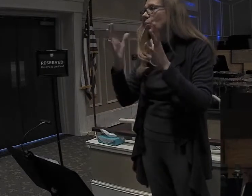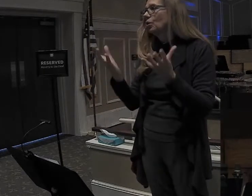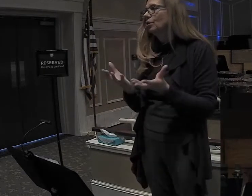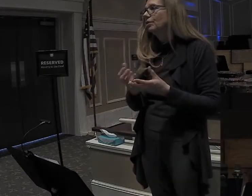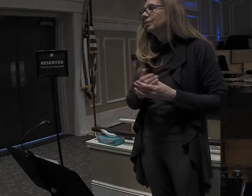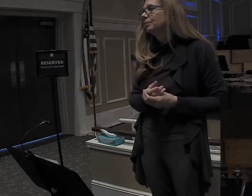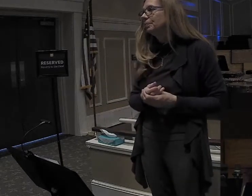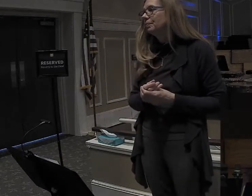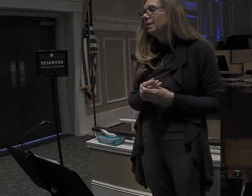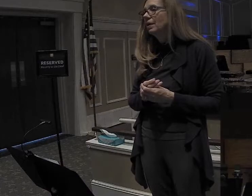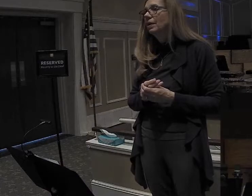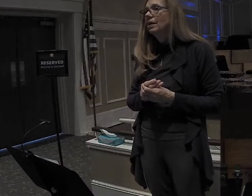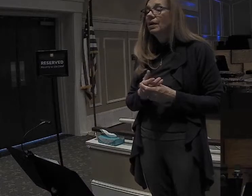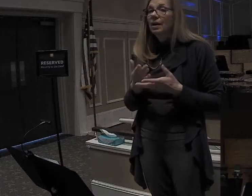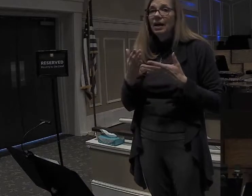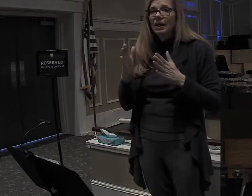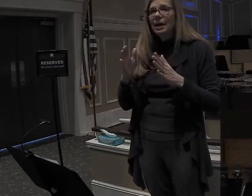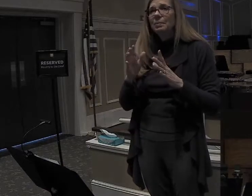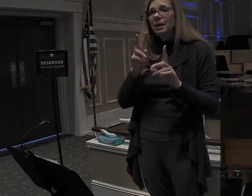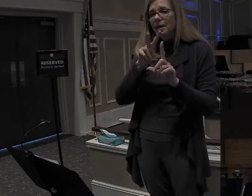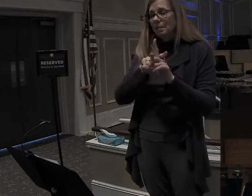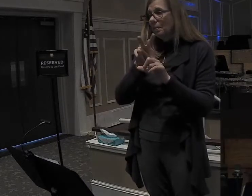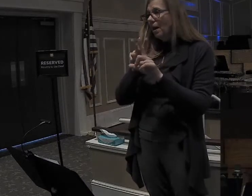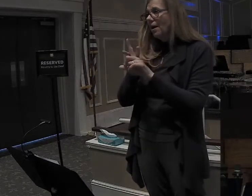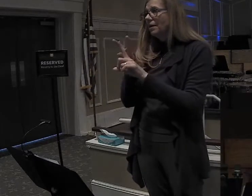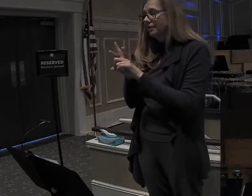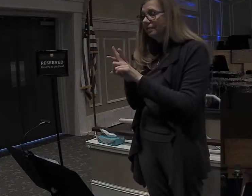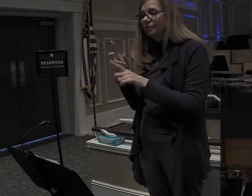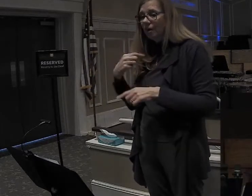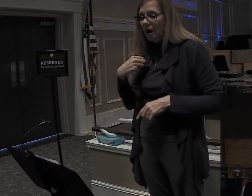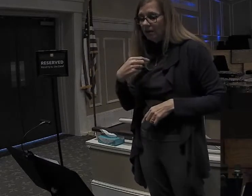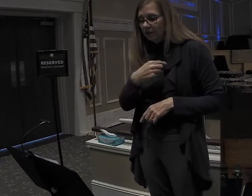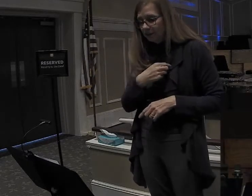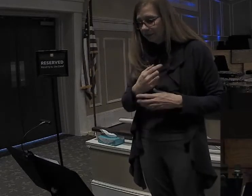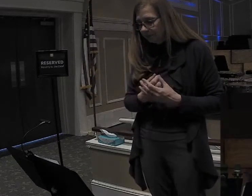Let me just make some practical applications for us this morning. Number one,